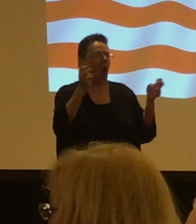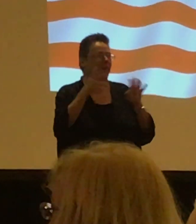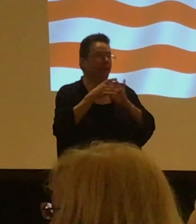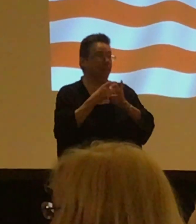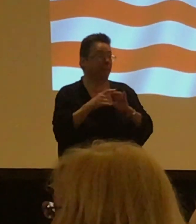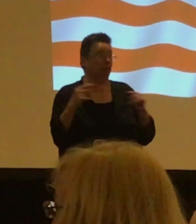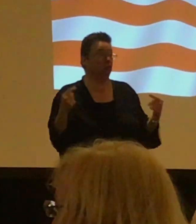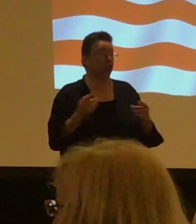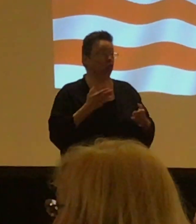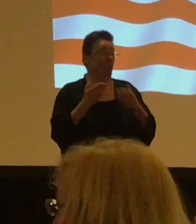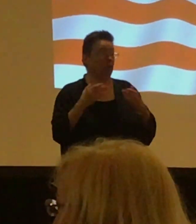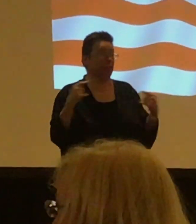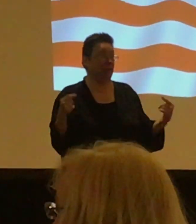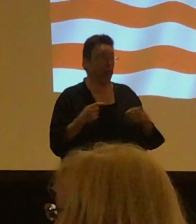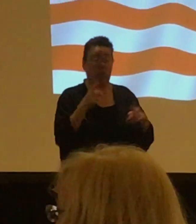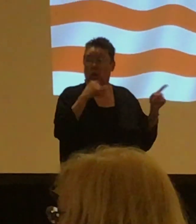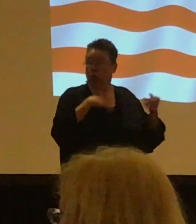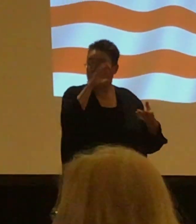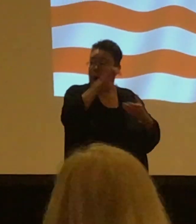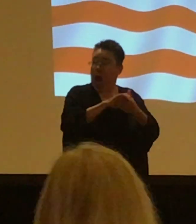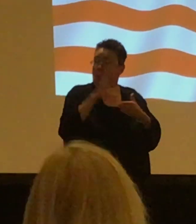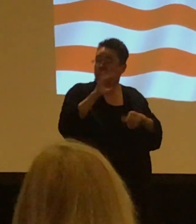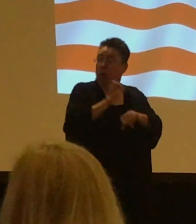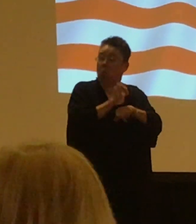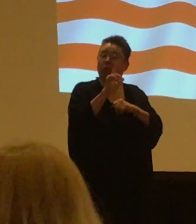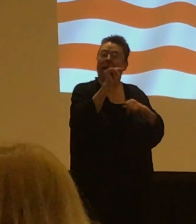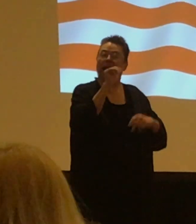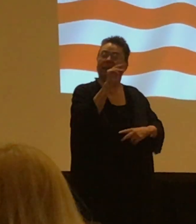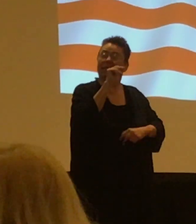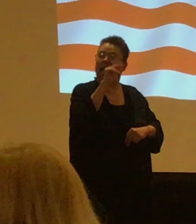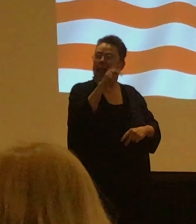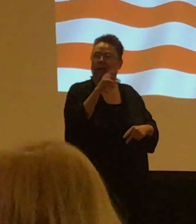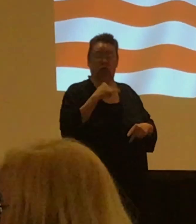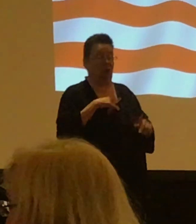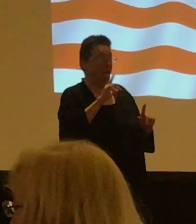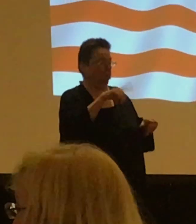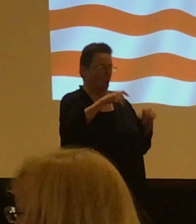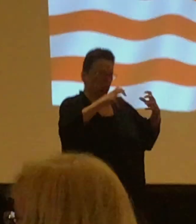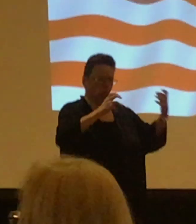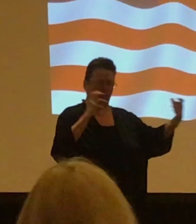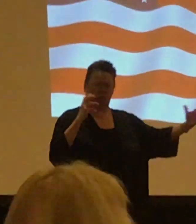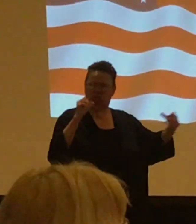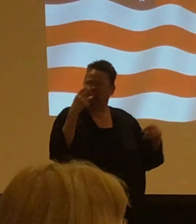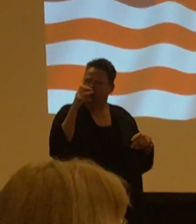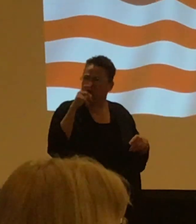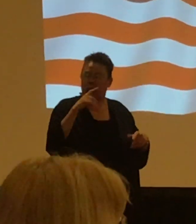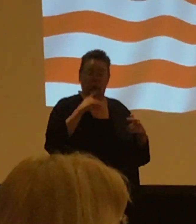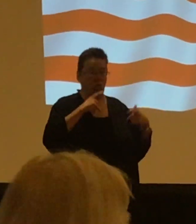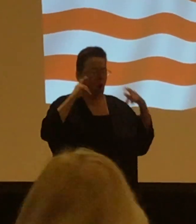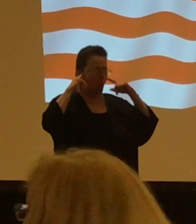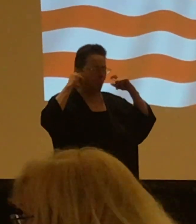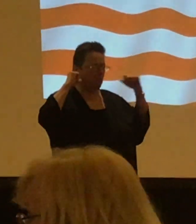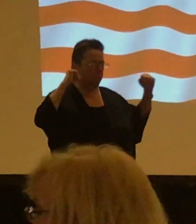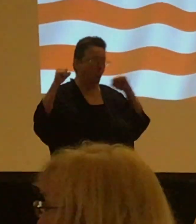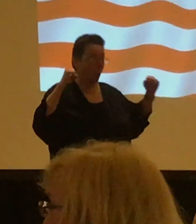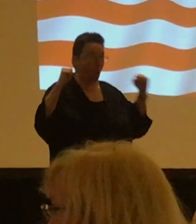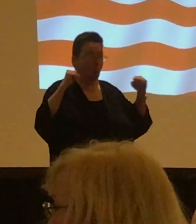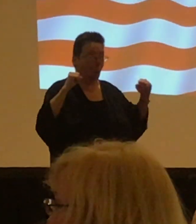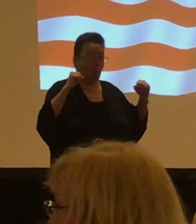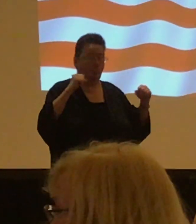blah, blah. Because my husband worked on tanks, and I mean no shells. They put in out some D-bells, those